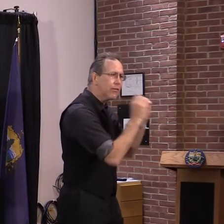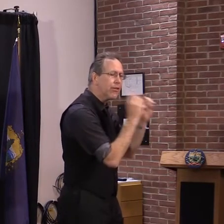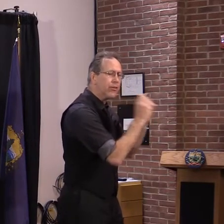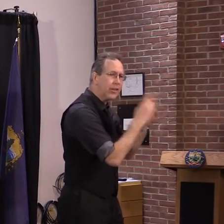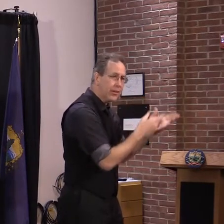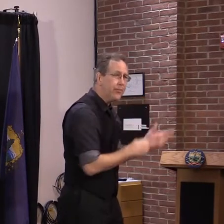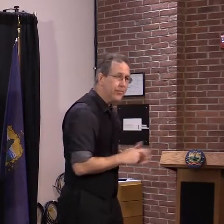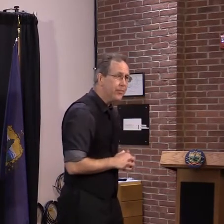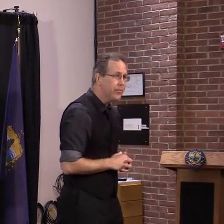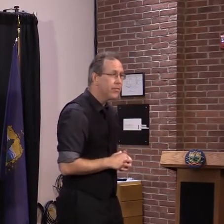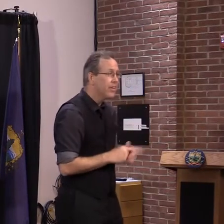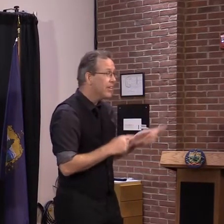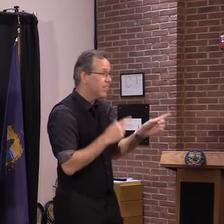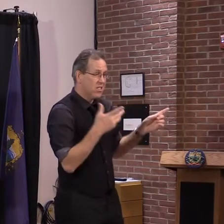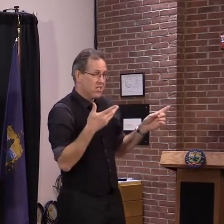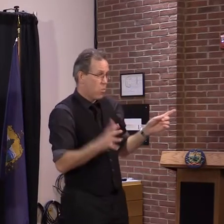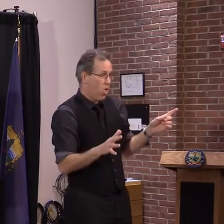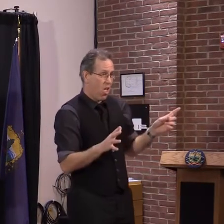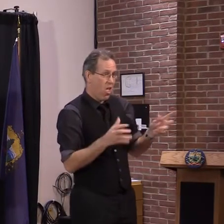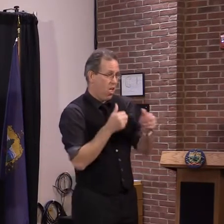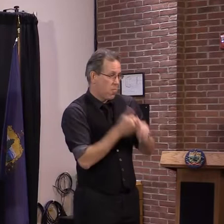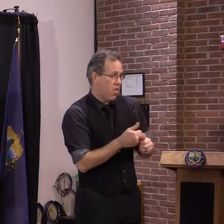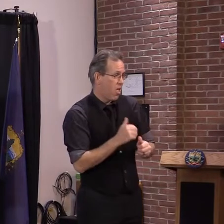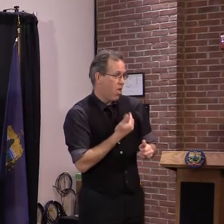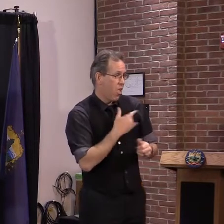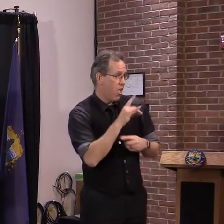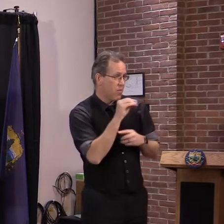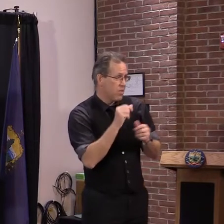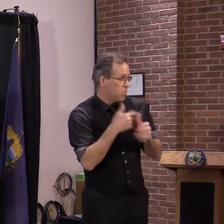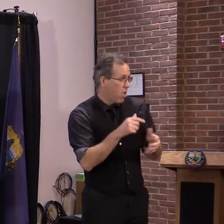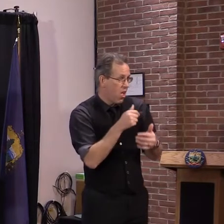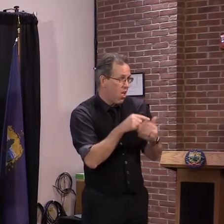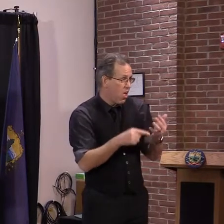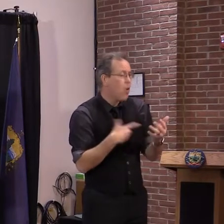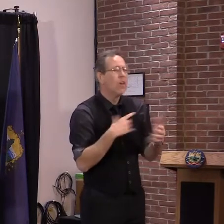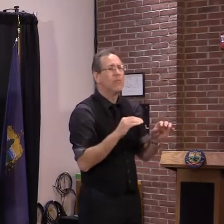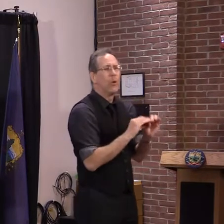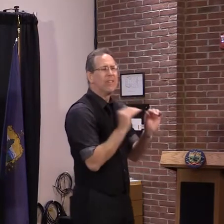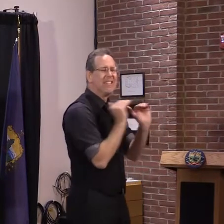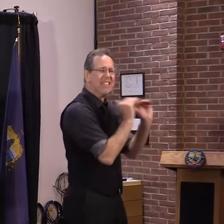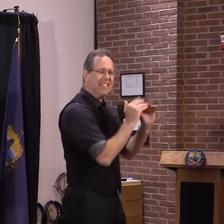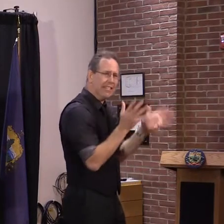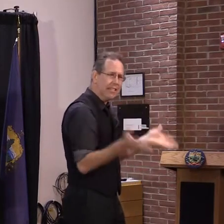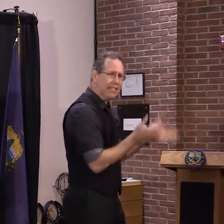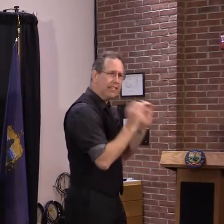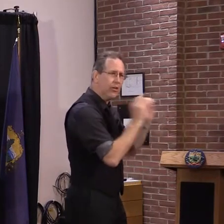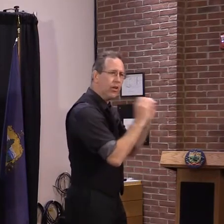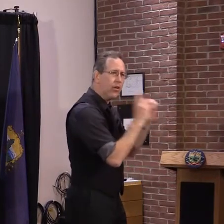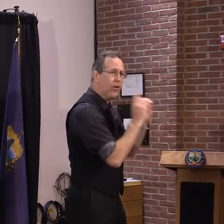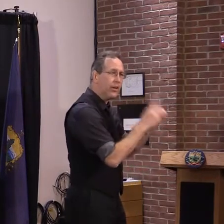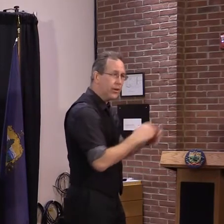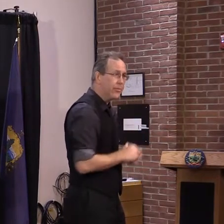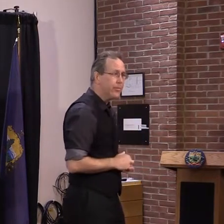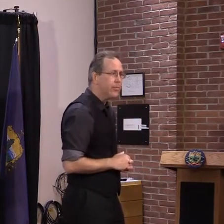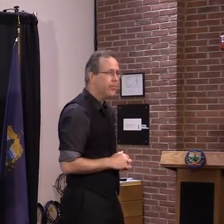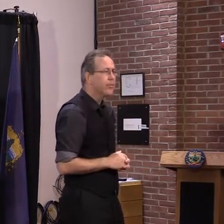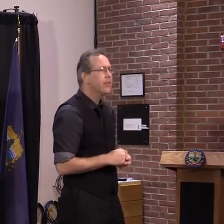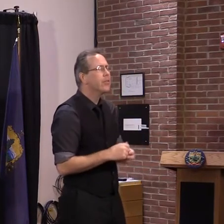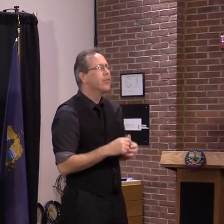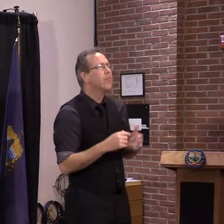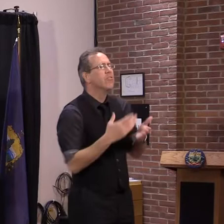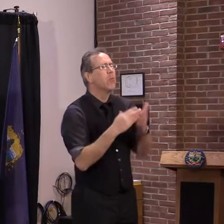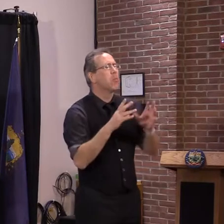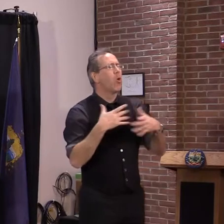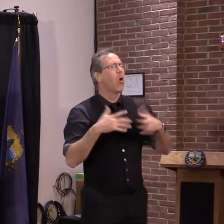don't want to follow the guidance as to why this makes sense. We hear a lot from people who say, well, I've had COVID,